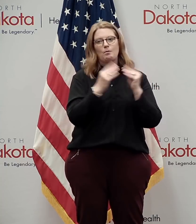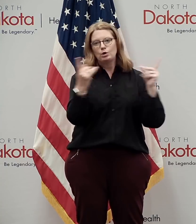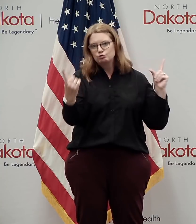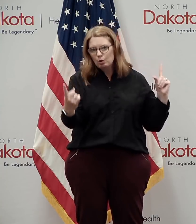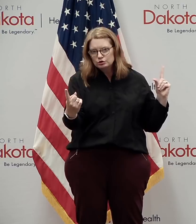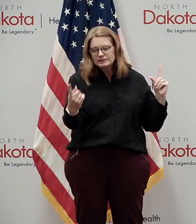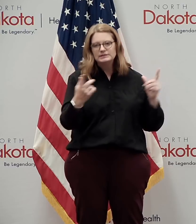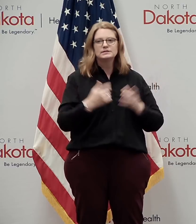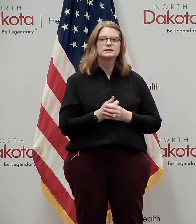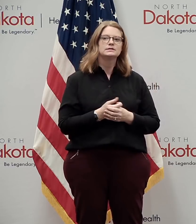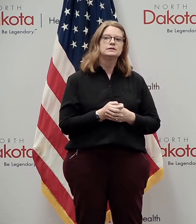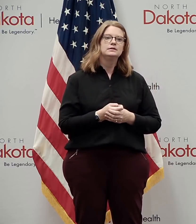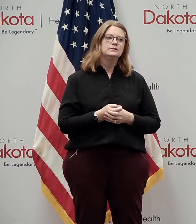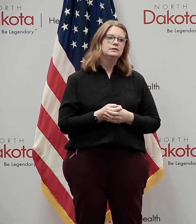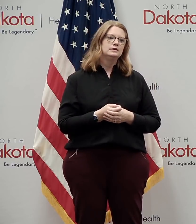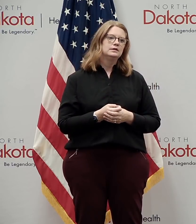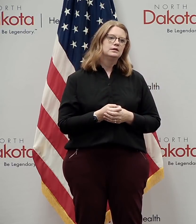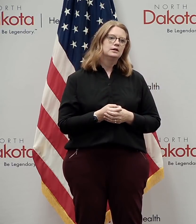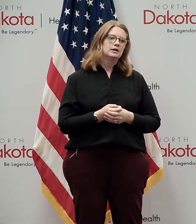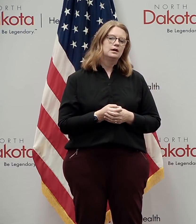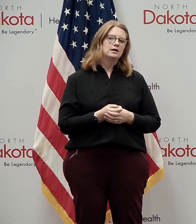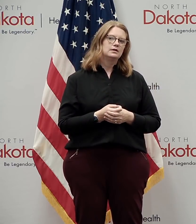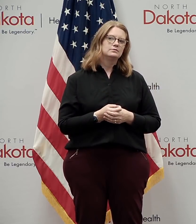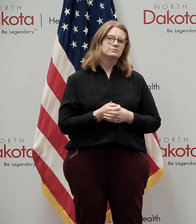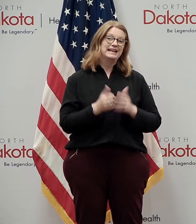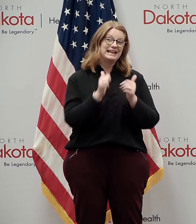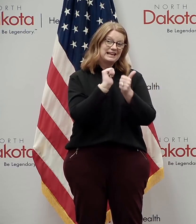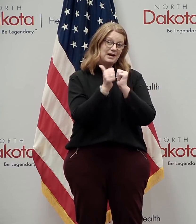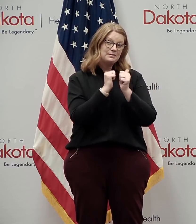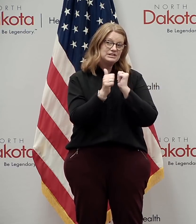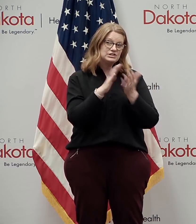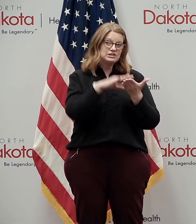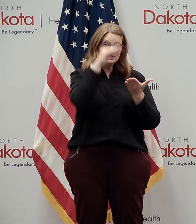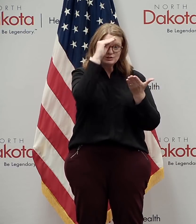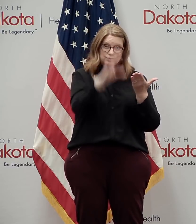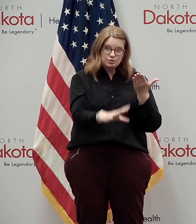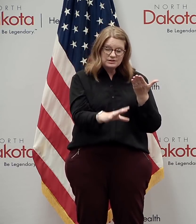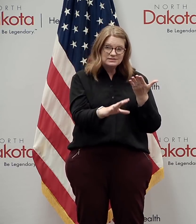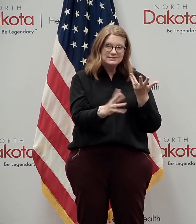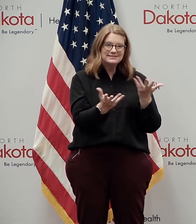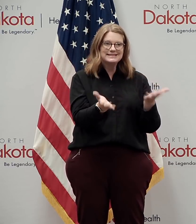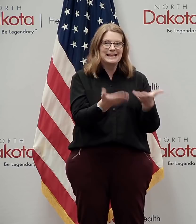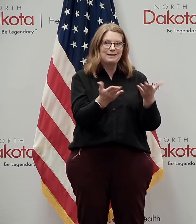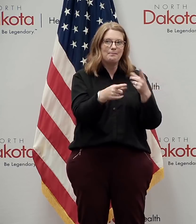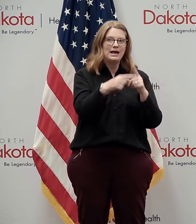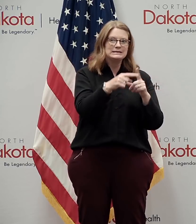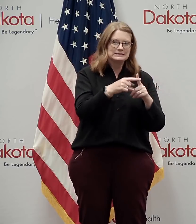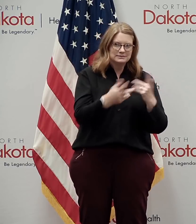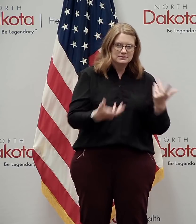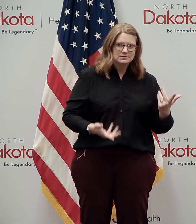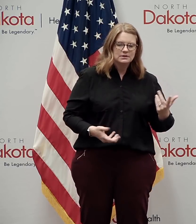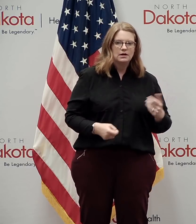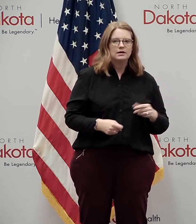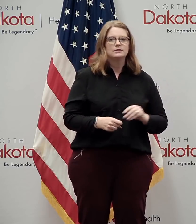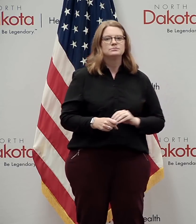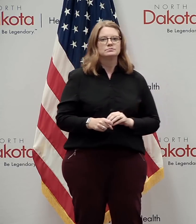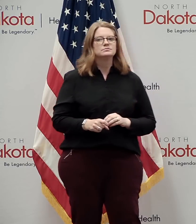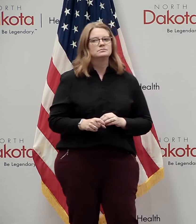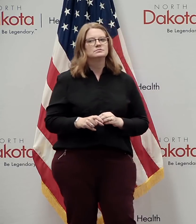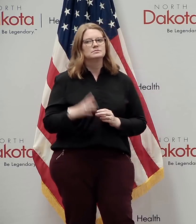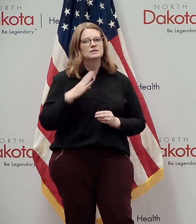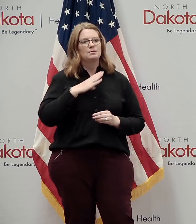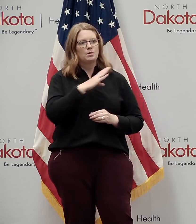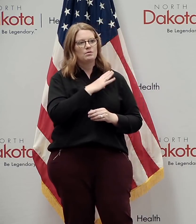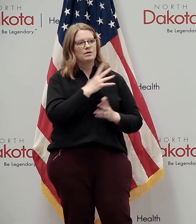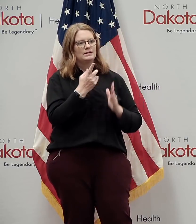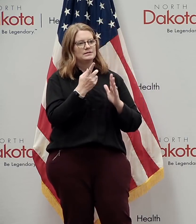distancing, make it a competition that the students want to be positive about rather than negative. But I think the board does want to